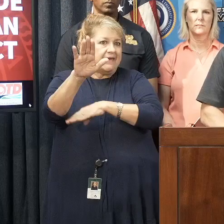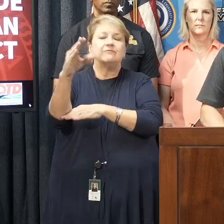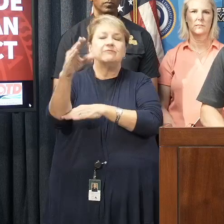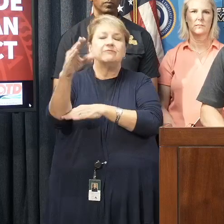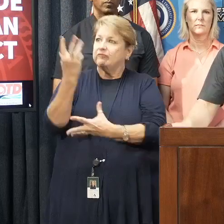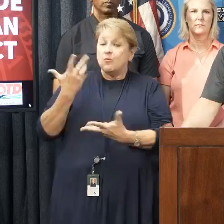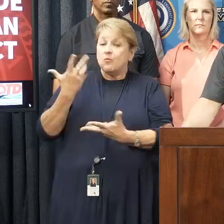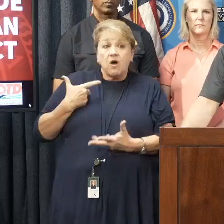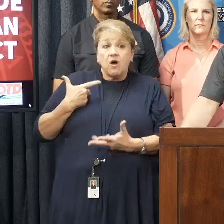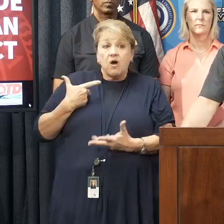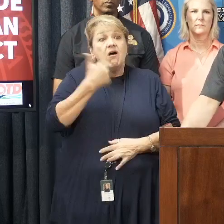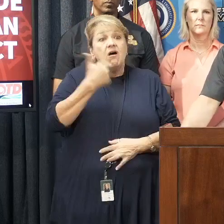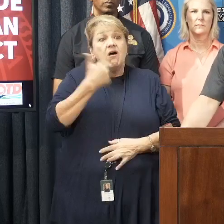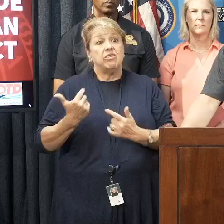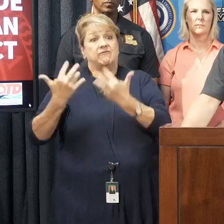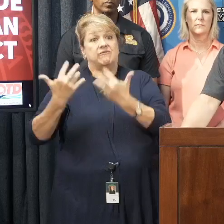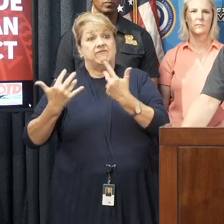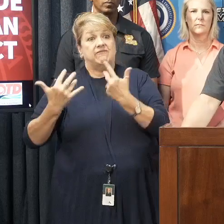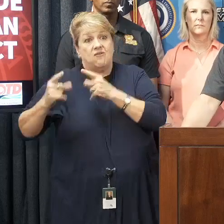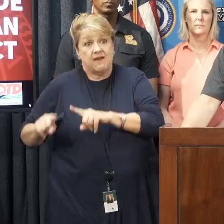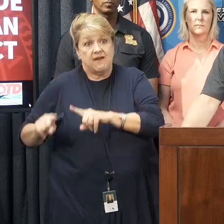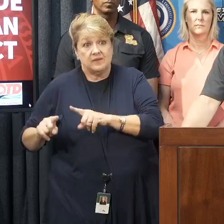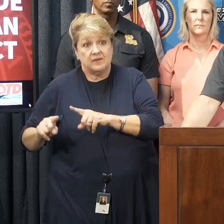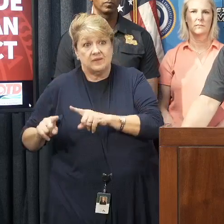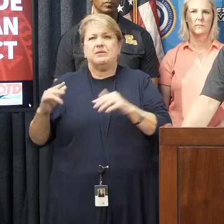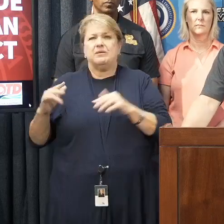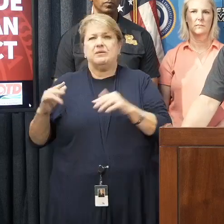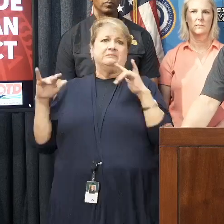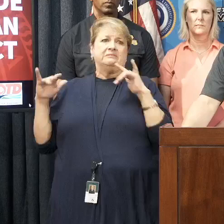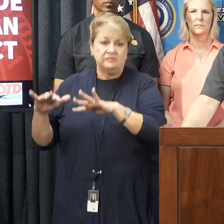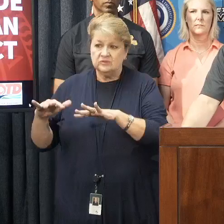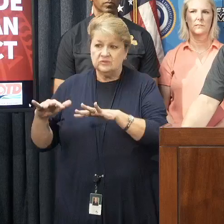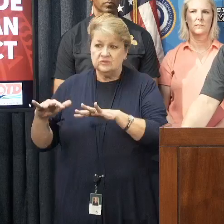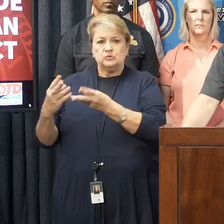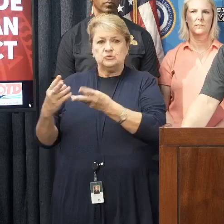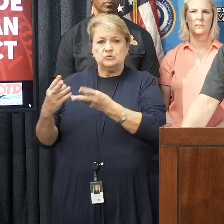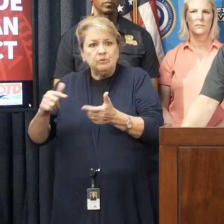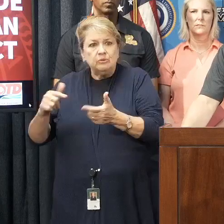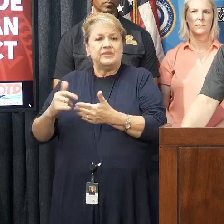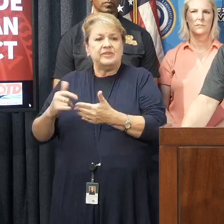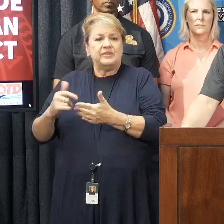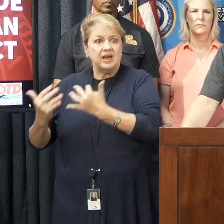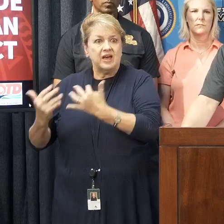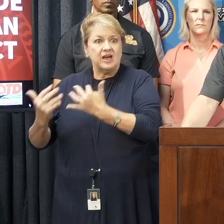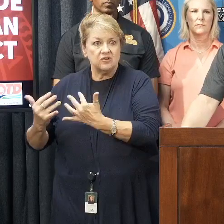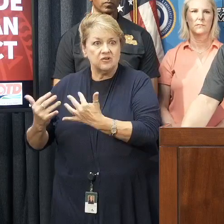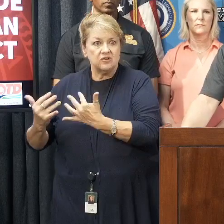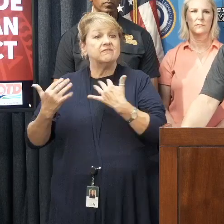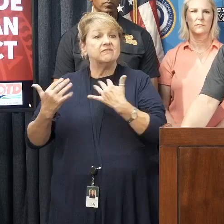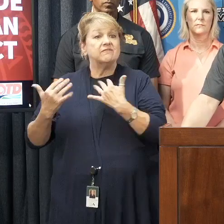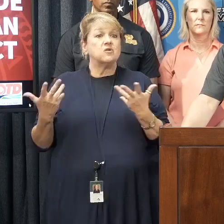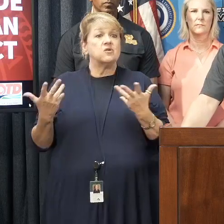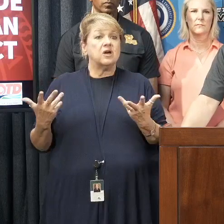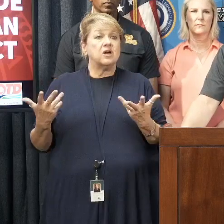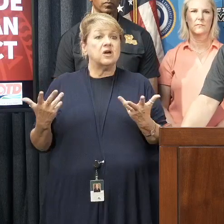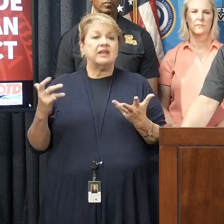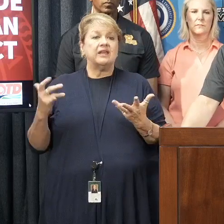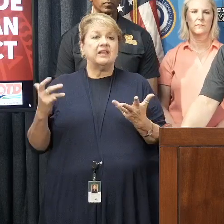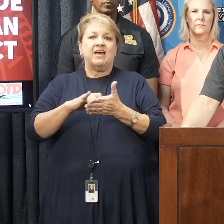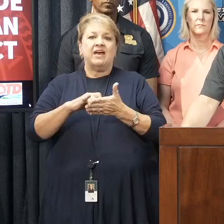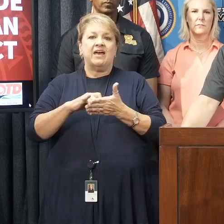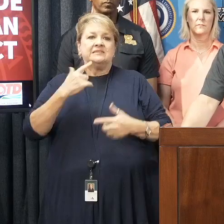of additional fires and firefighting efforts. These fires, simply put, present a